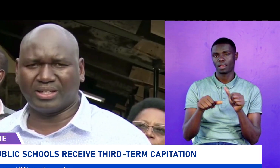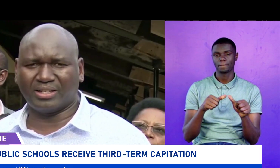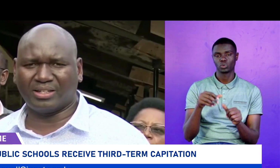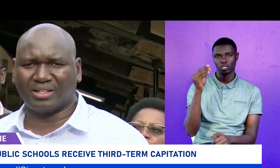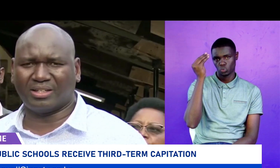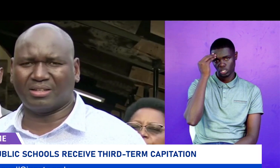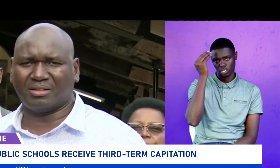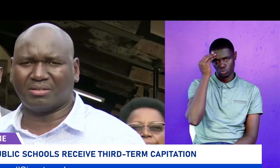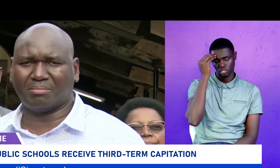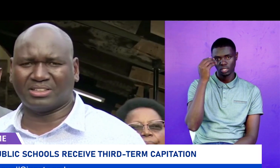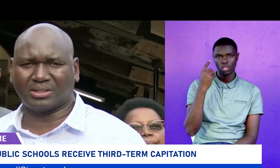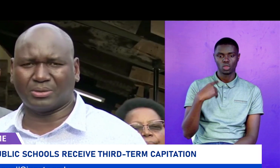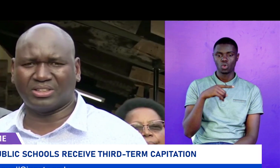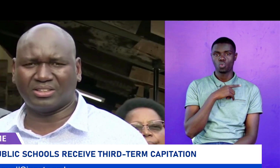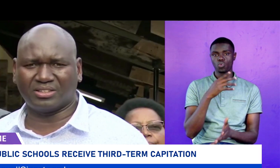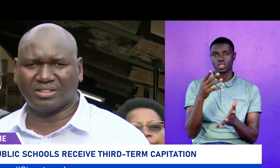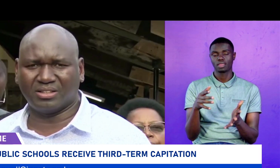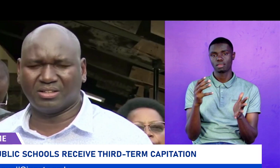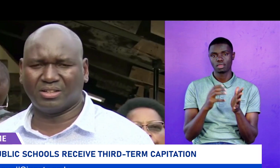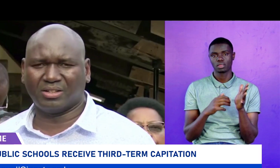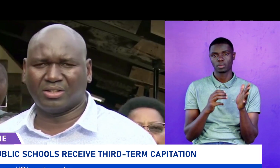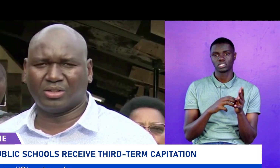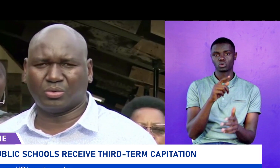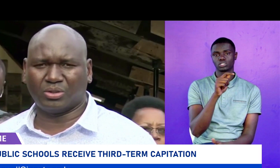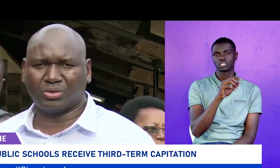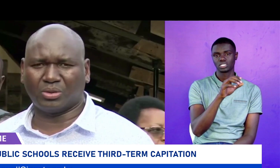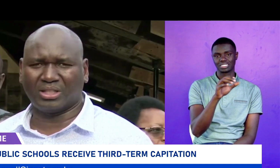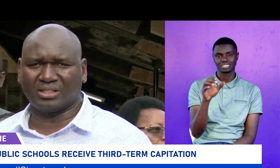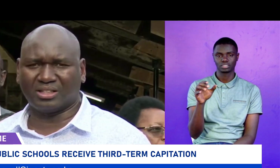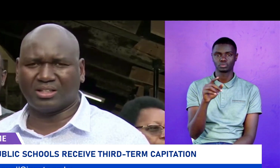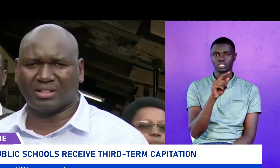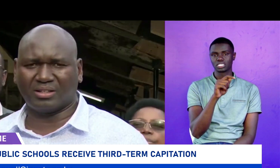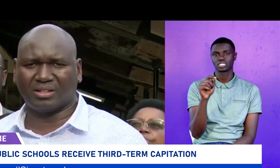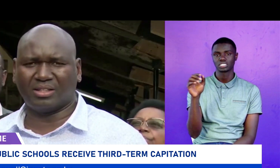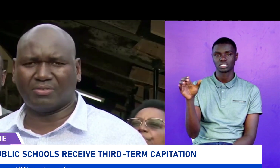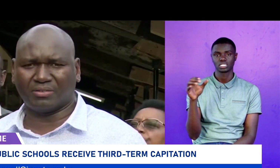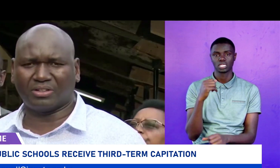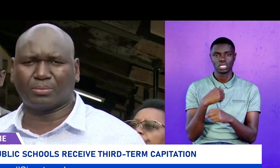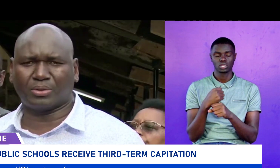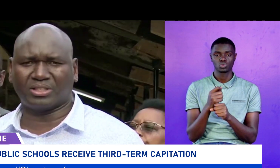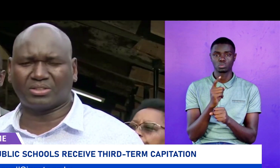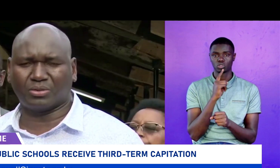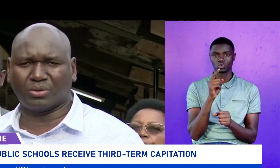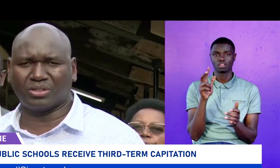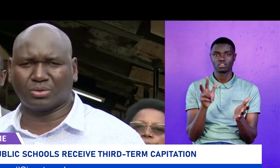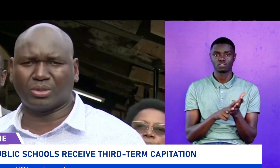here in Machakos TTC to ensure that the verification process of all the school